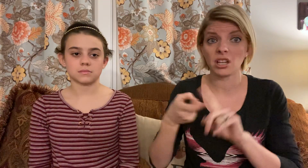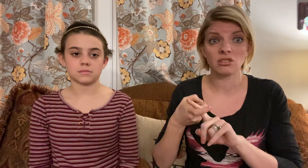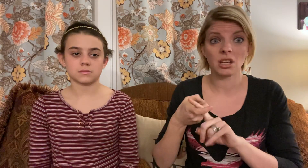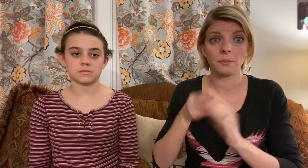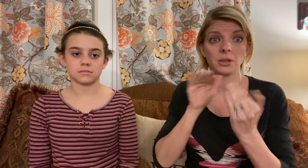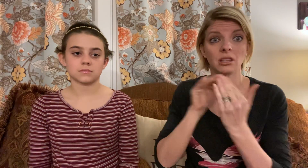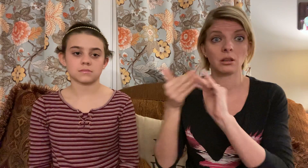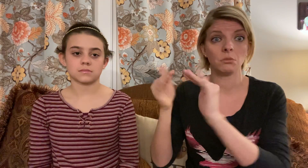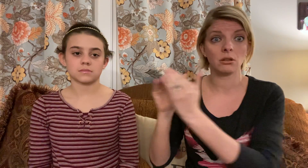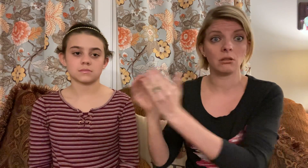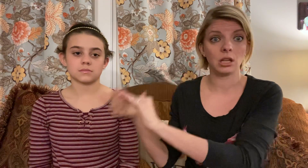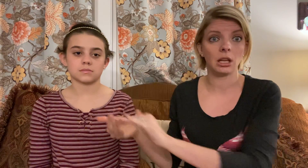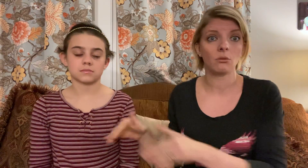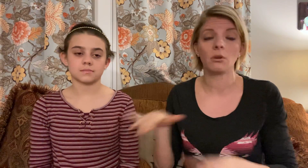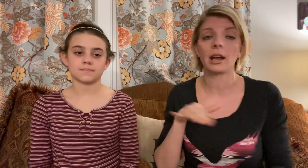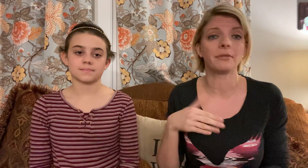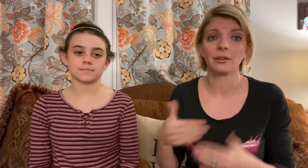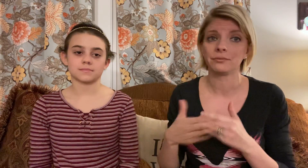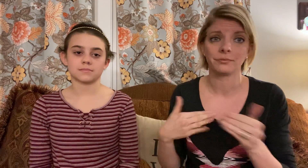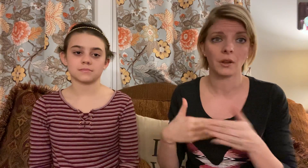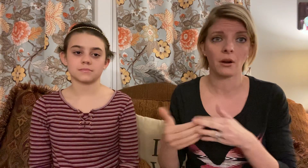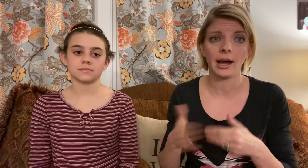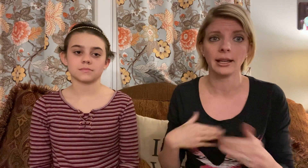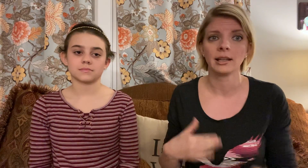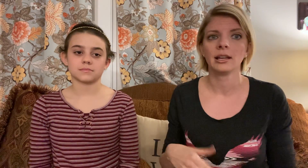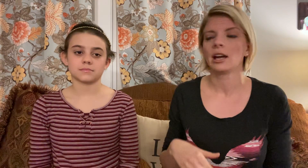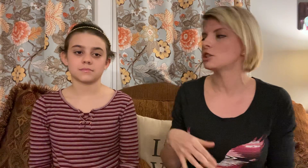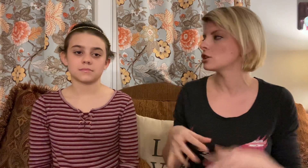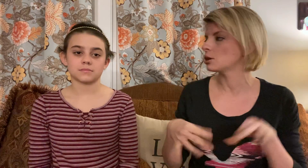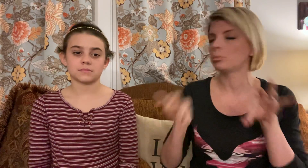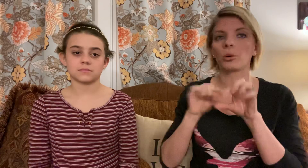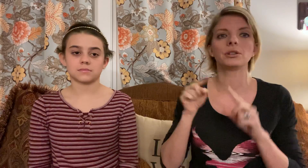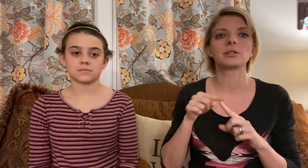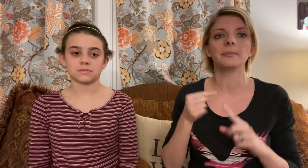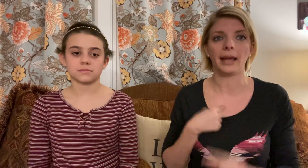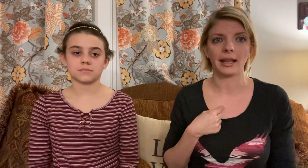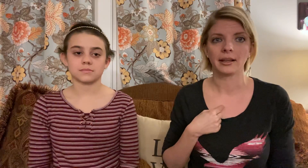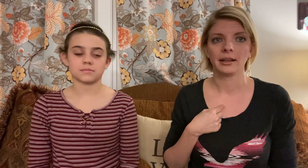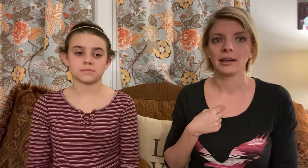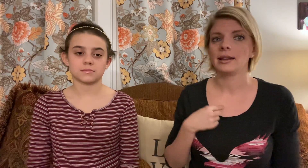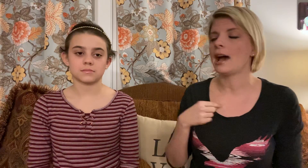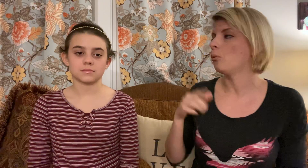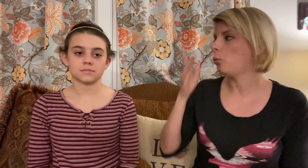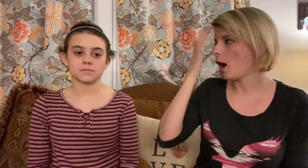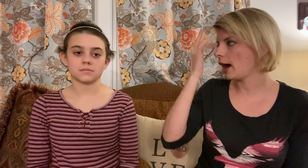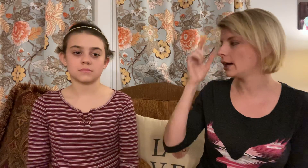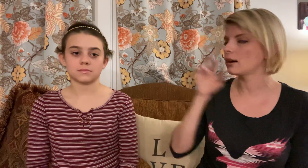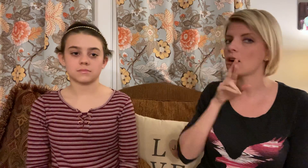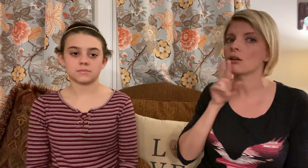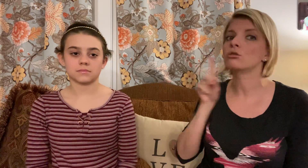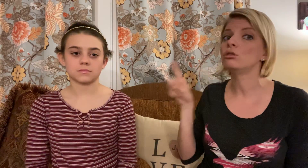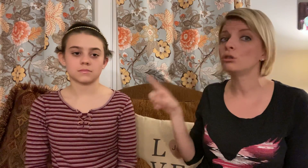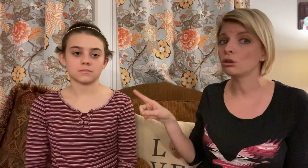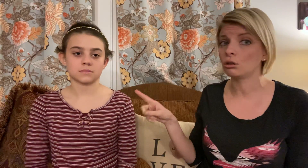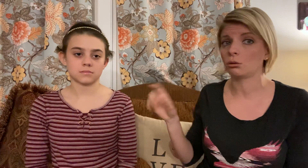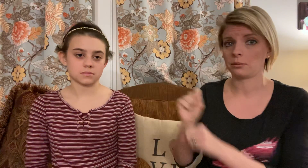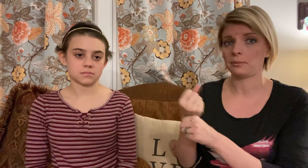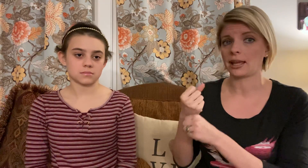friendship in the community, whatever, okay? It's just important to me. Now, why are you making